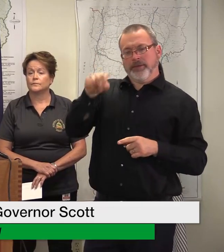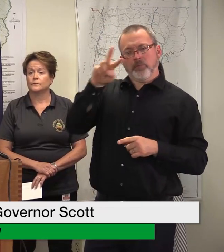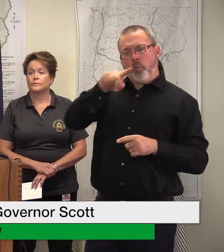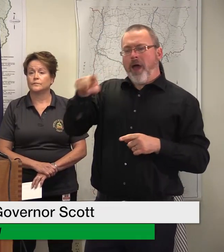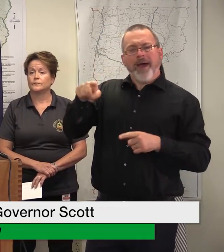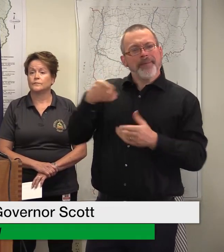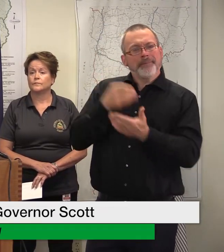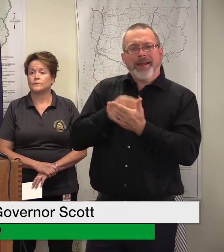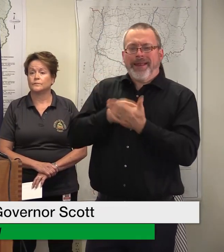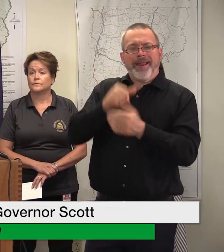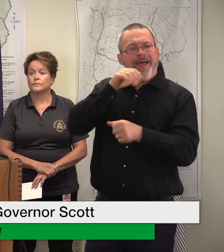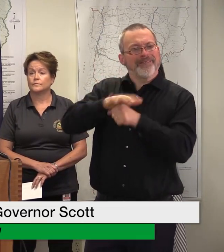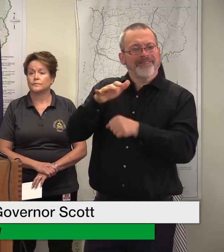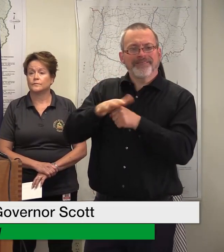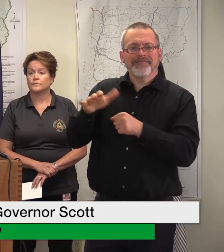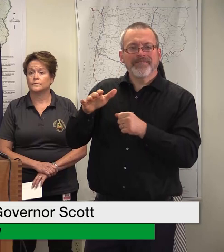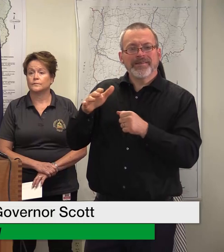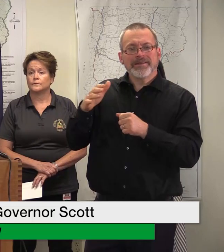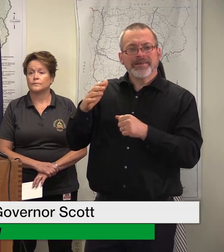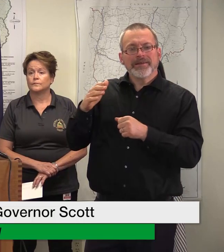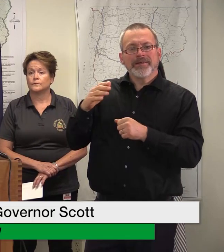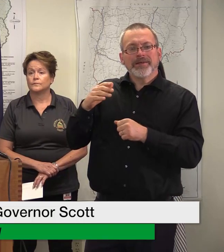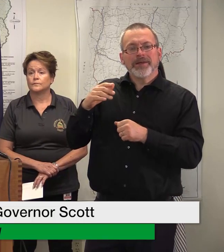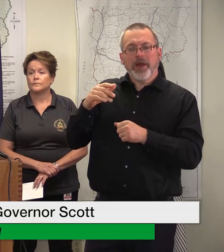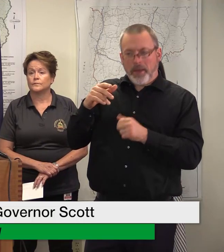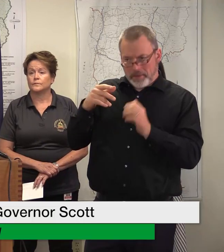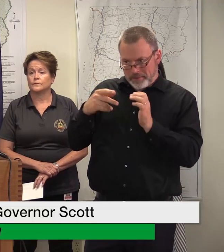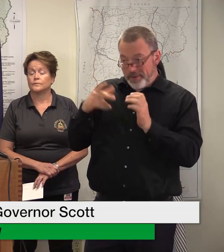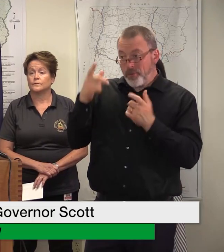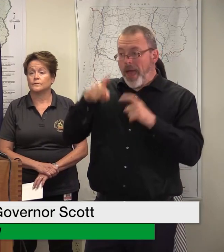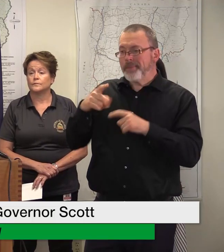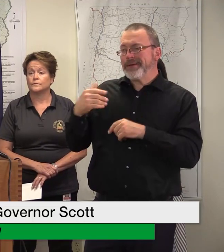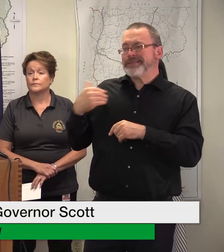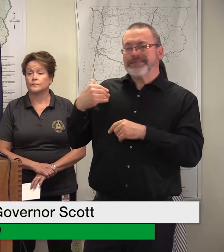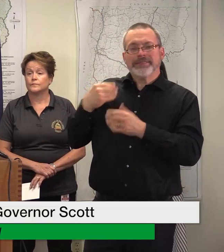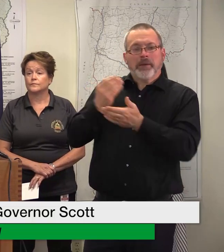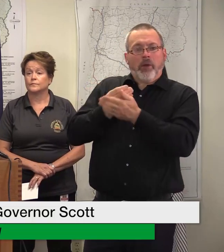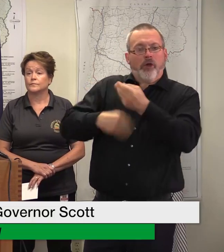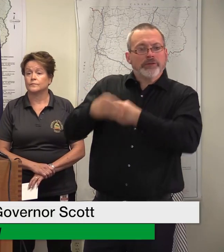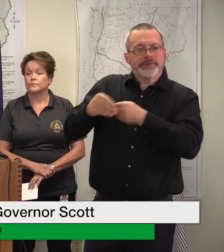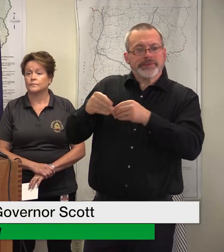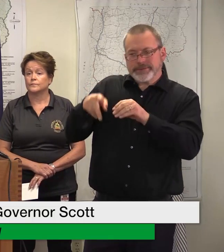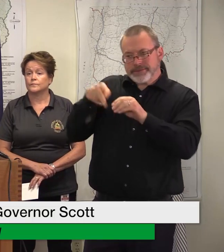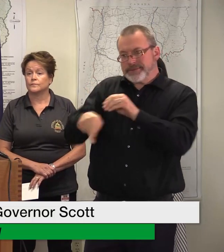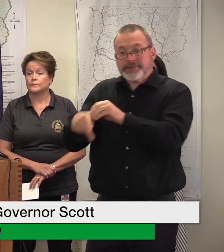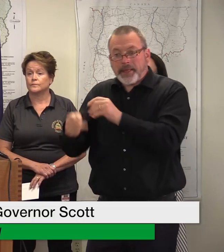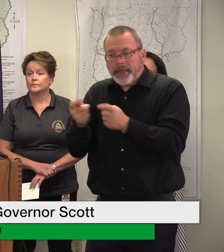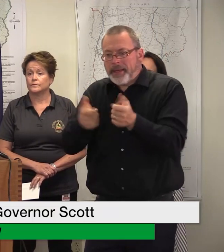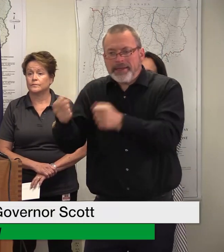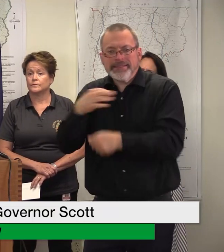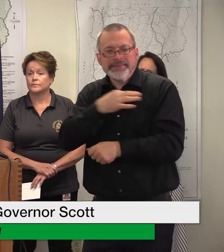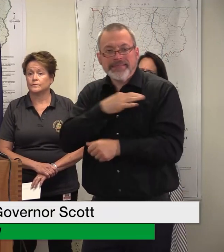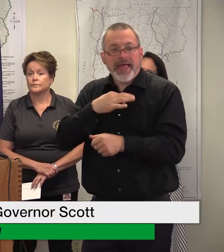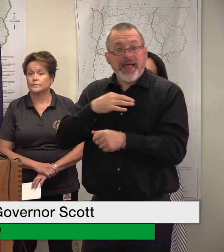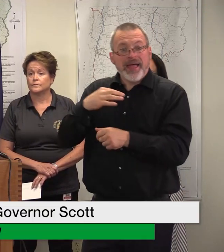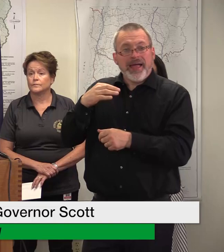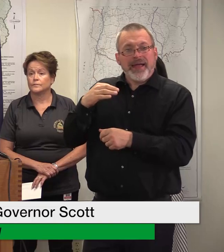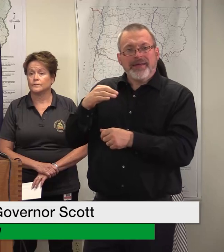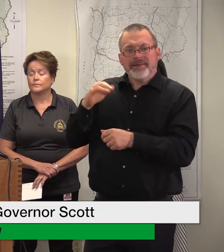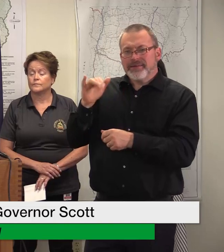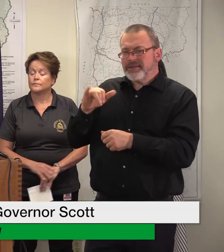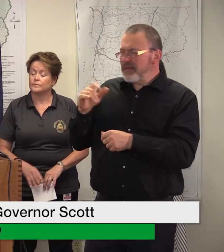had cutbacks just a few days before the storm hit. They needed to cut their staff. Do you remember how your administration has